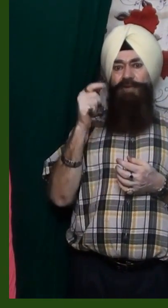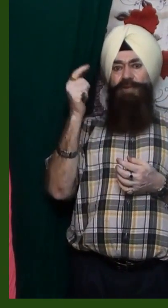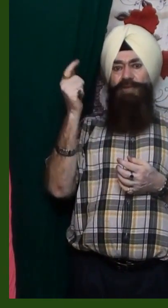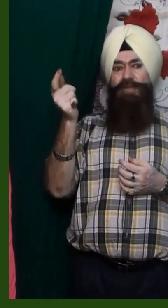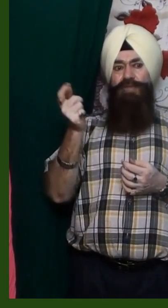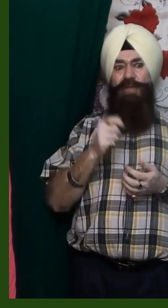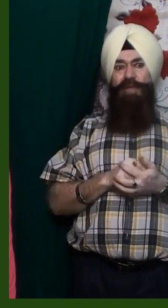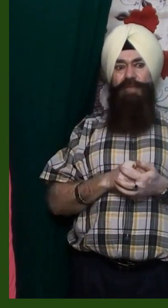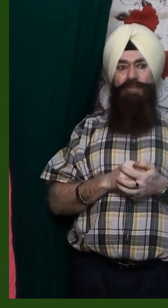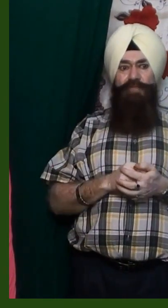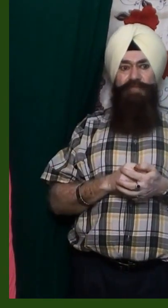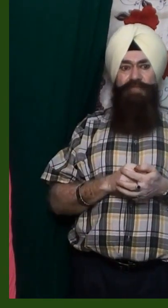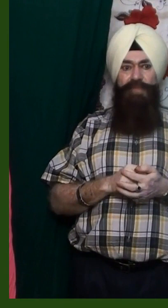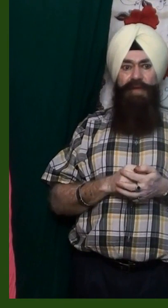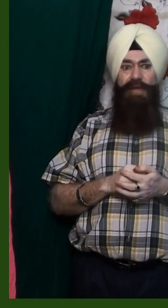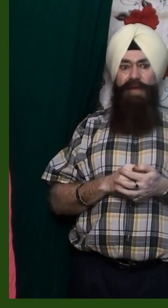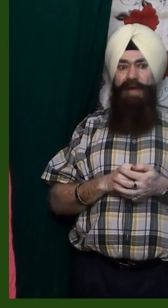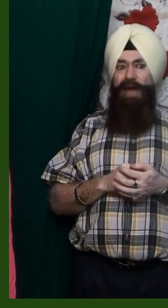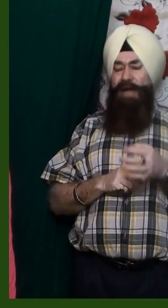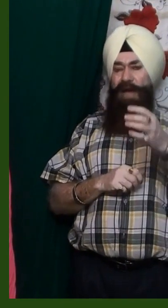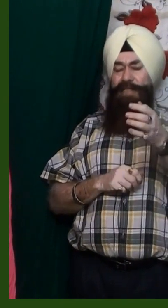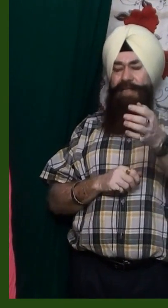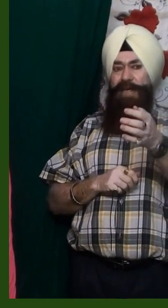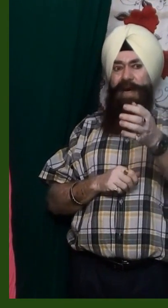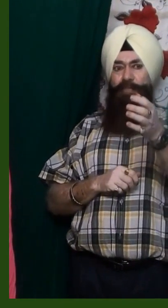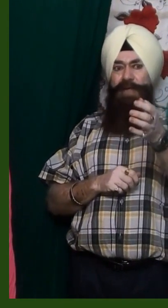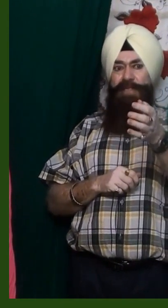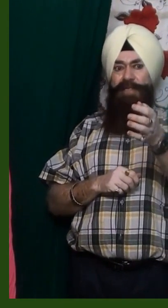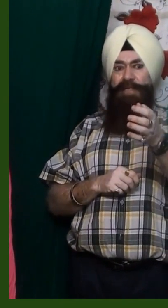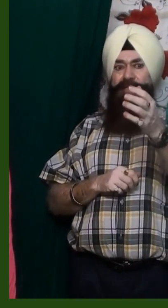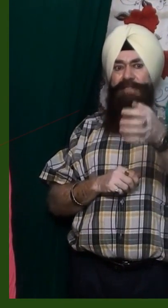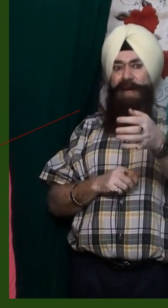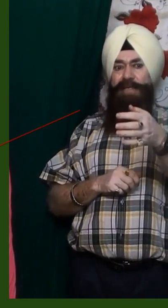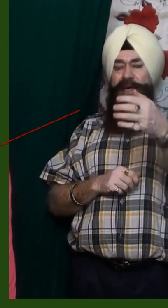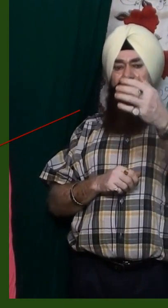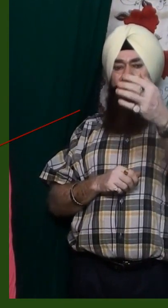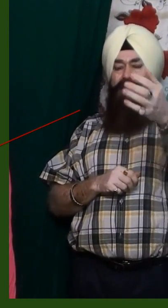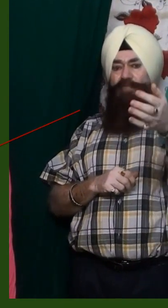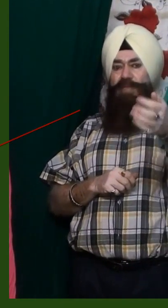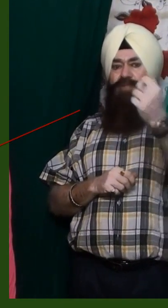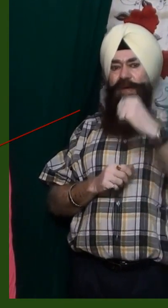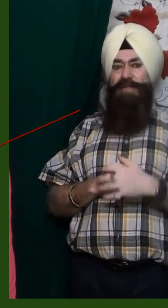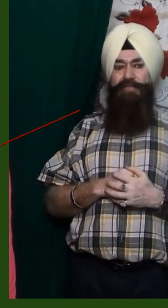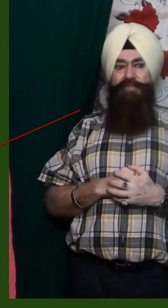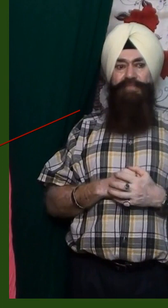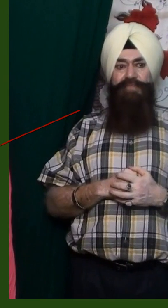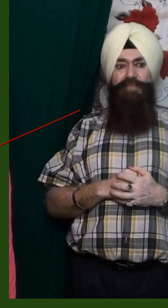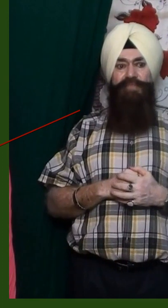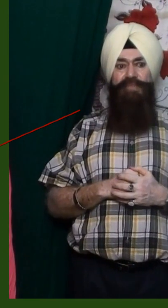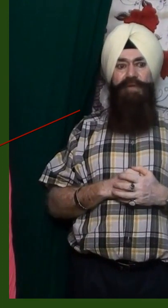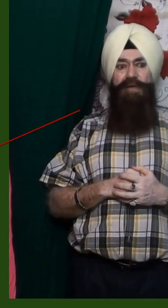And I look through the window and I see a person standing ahead of the train.